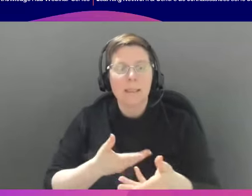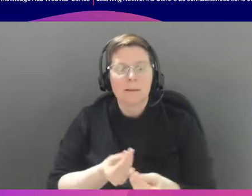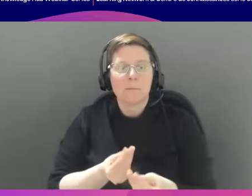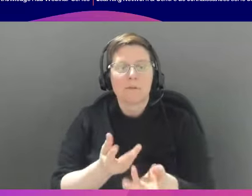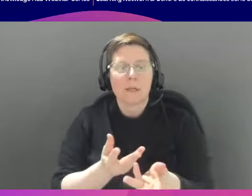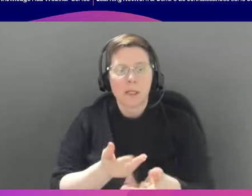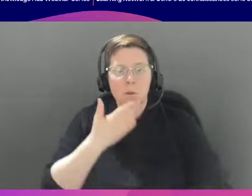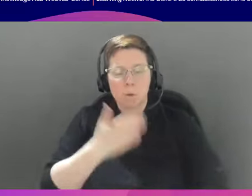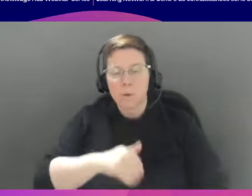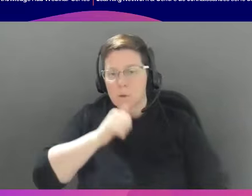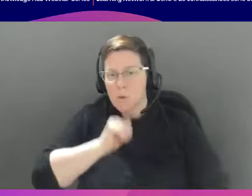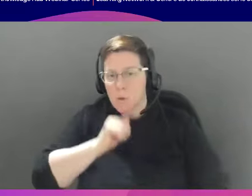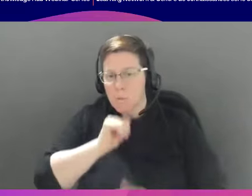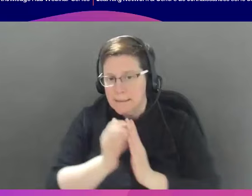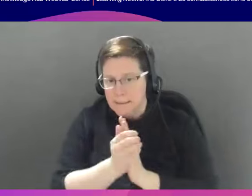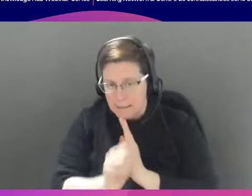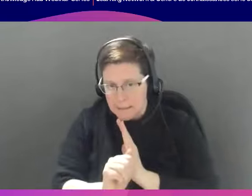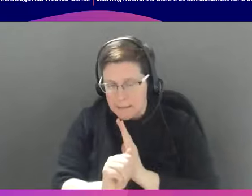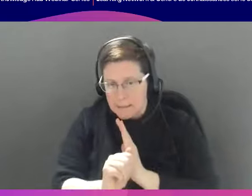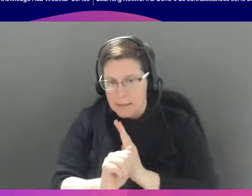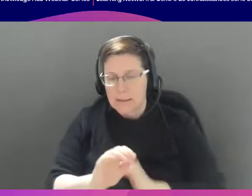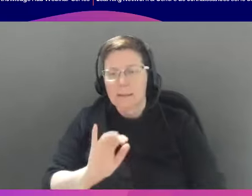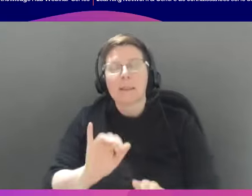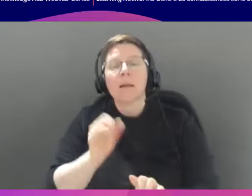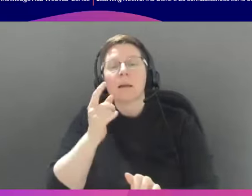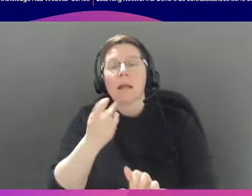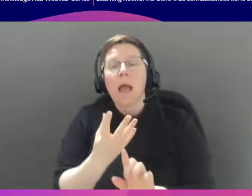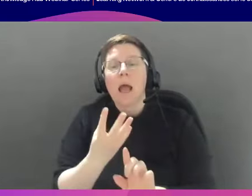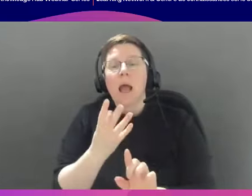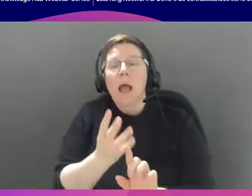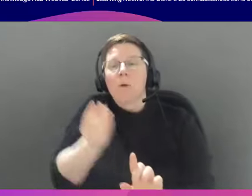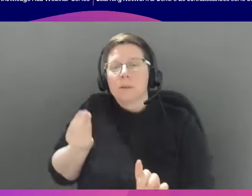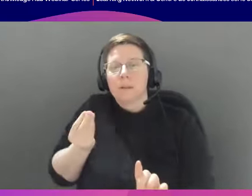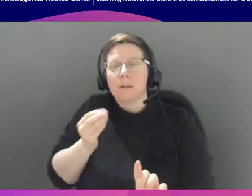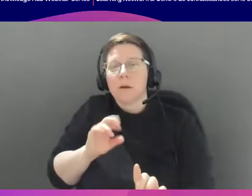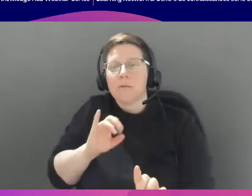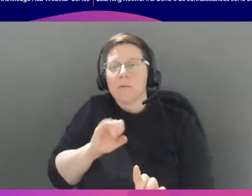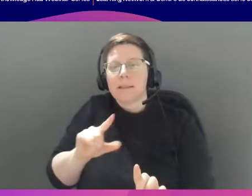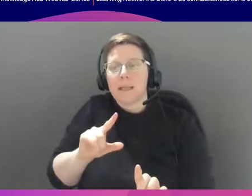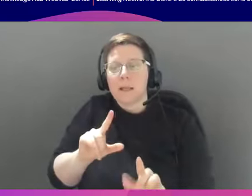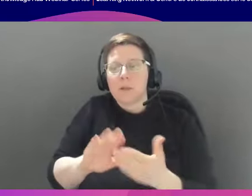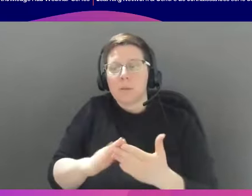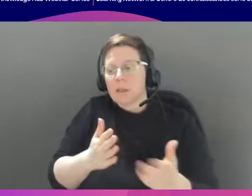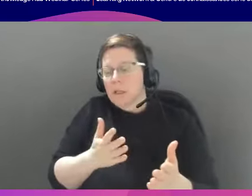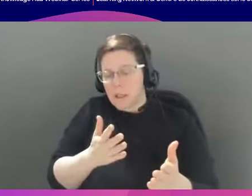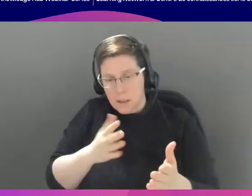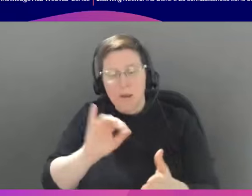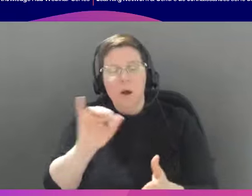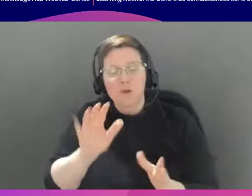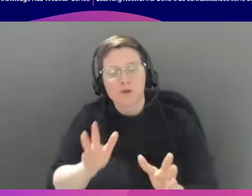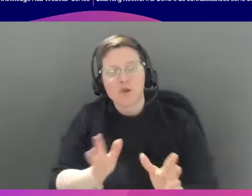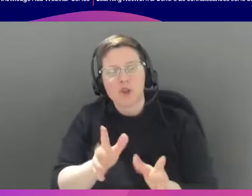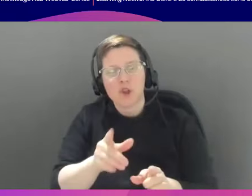and resiliency that is away from the incel community, and especially encouraging incel